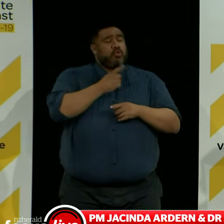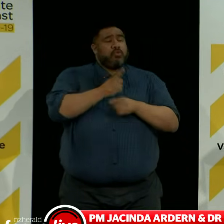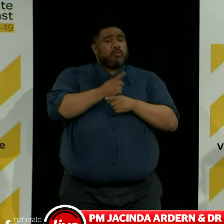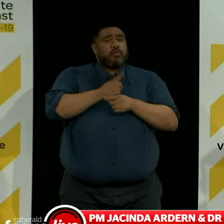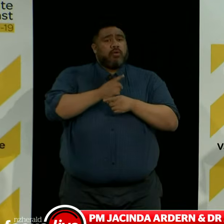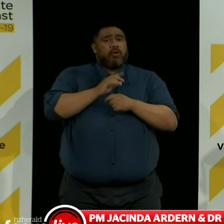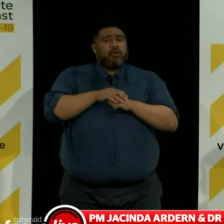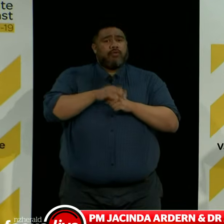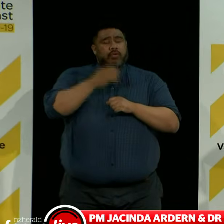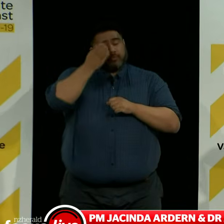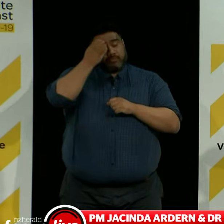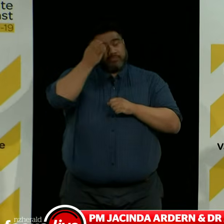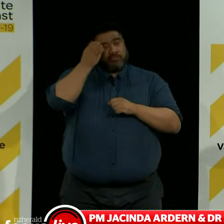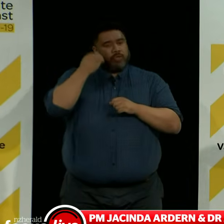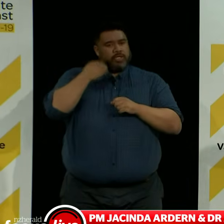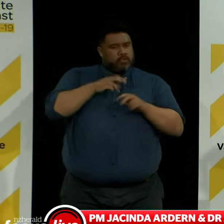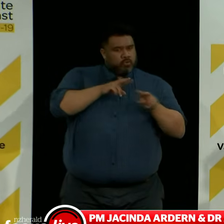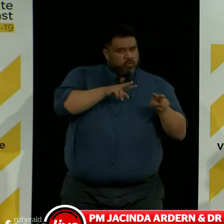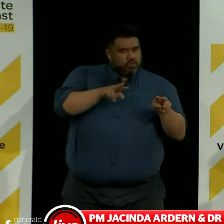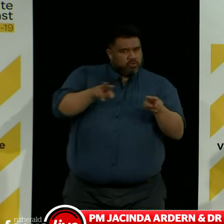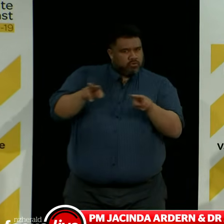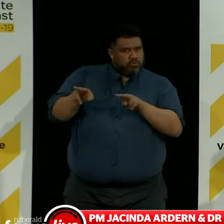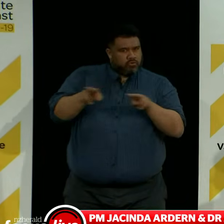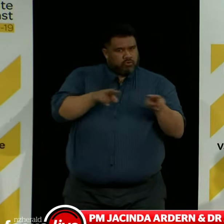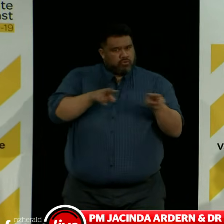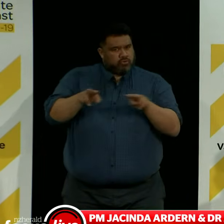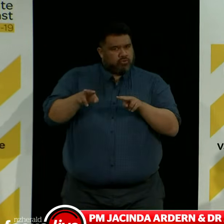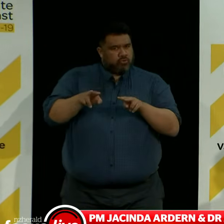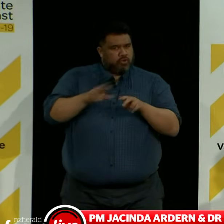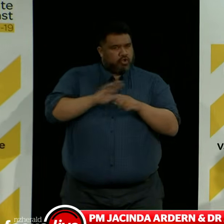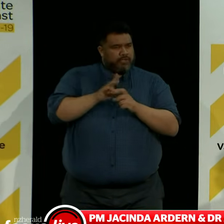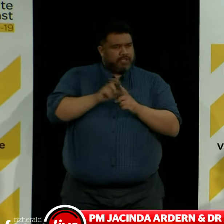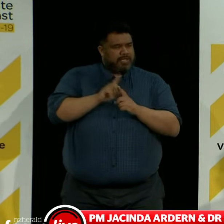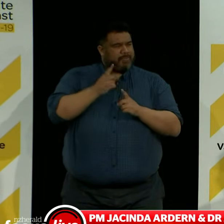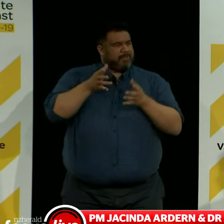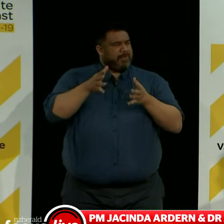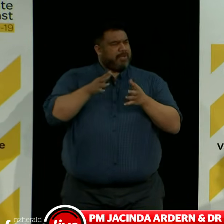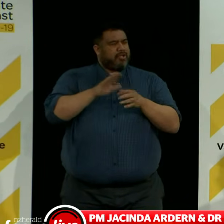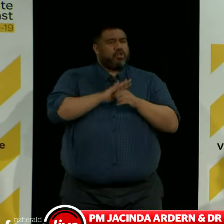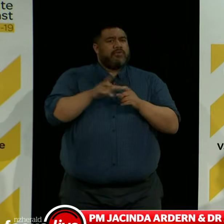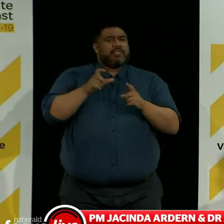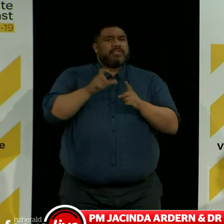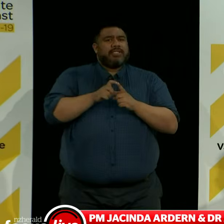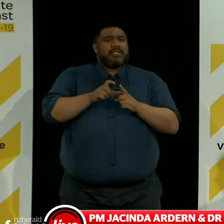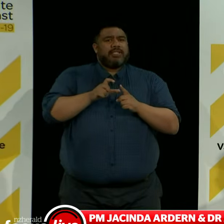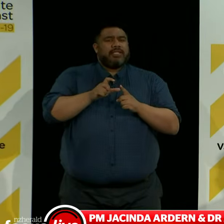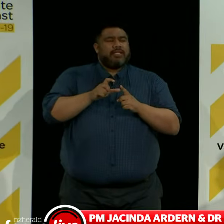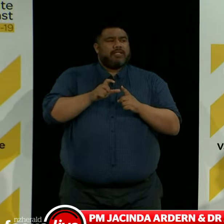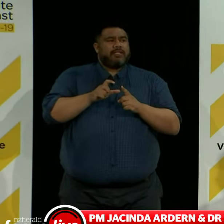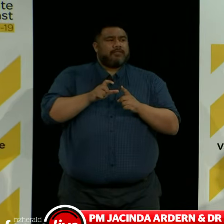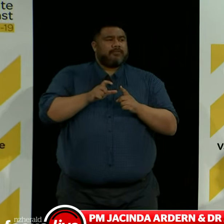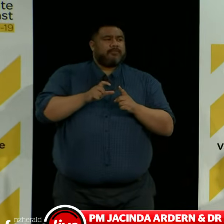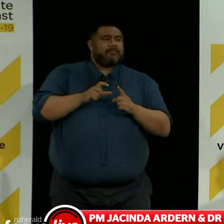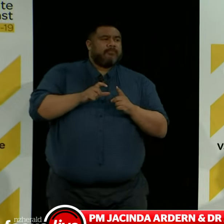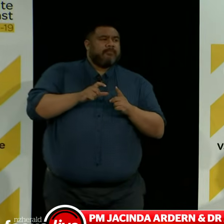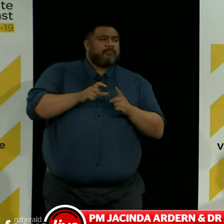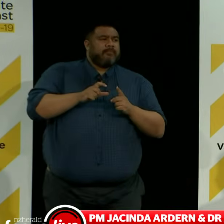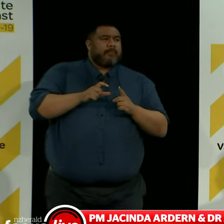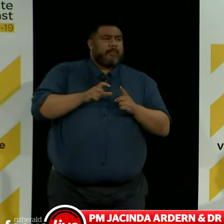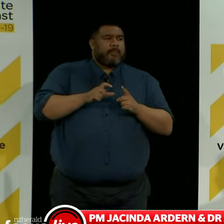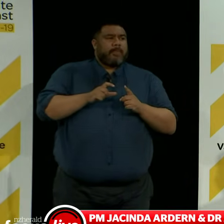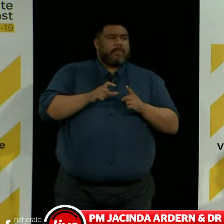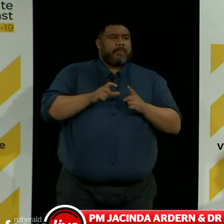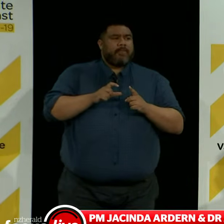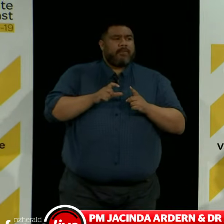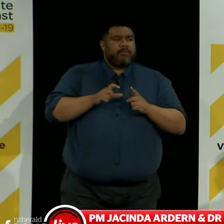for policing, but one of the things we've discovered with Delta seems to be that when there's a way, when there's a possibility of infecting someone,